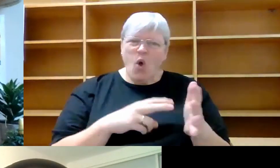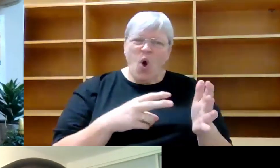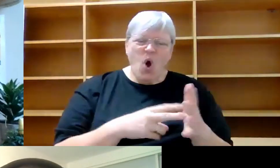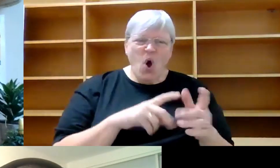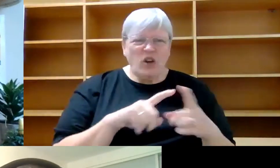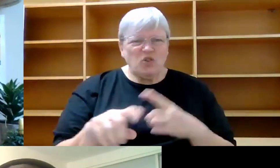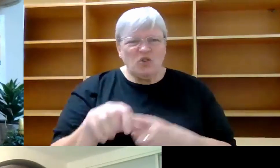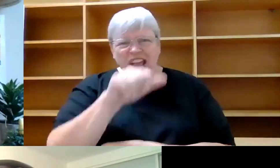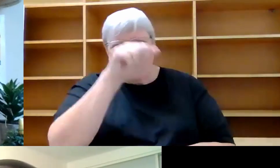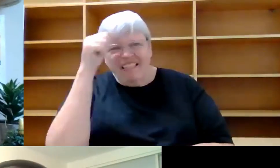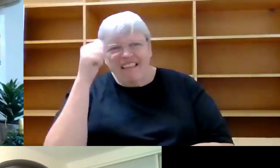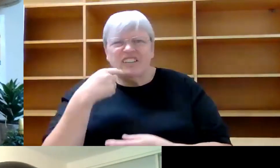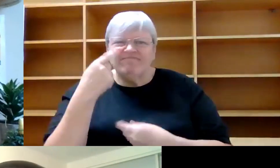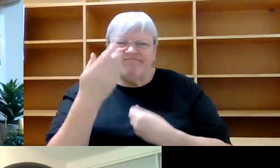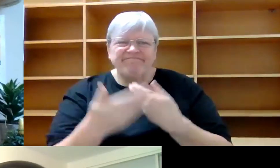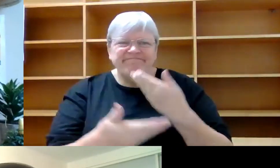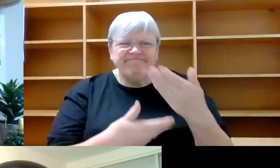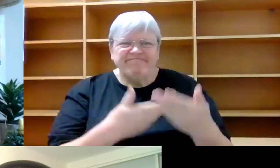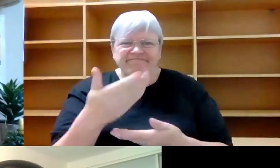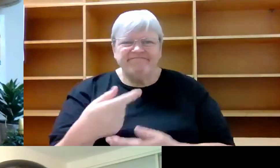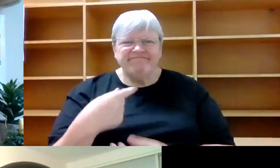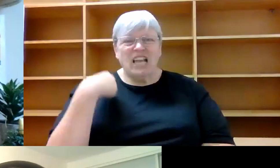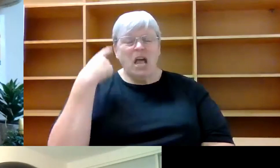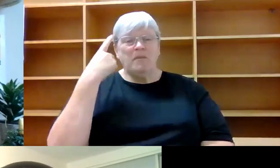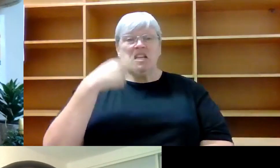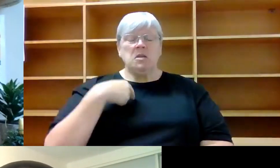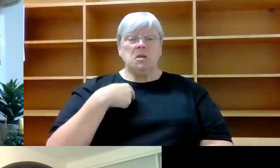the story and so on, I'm kind of thinking, well, where's the